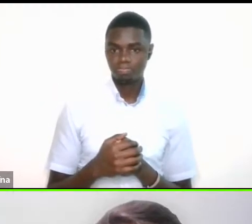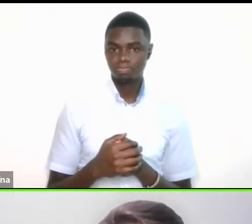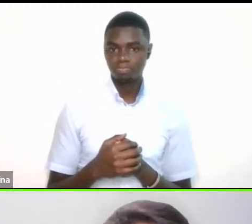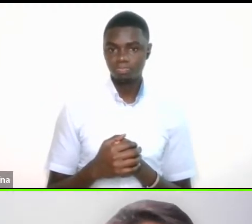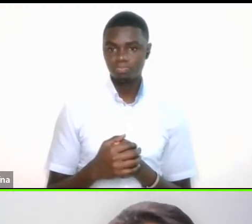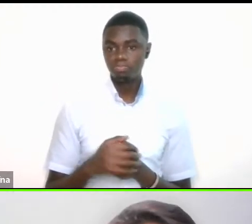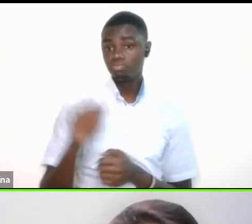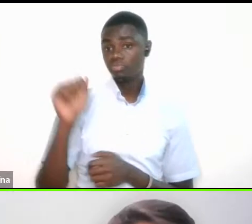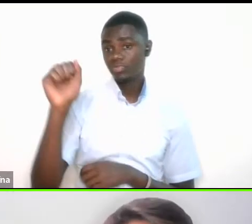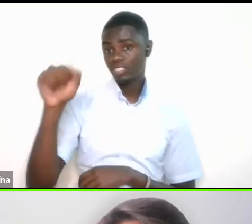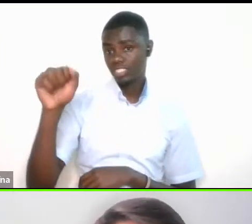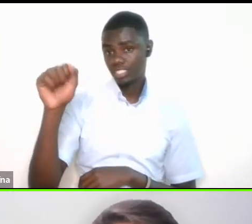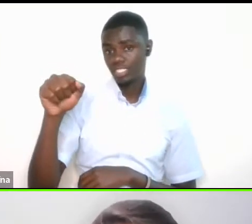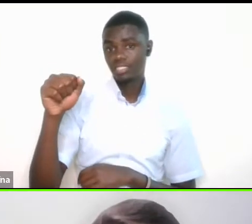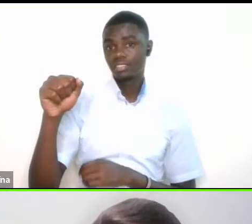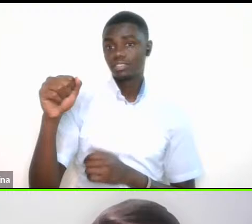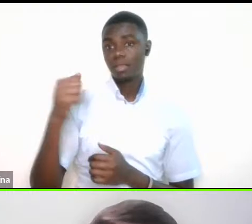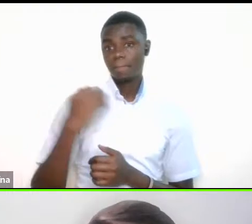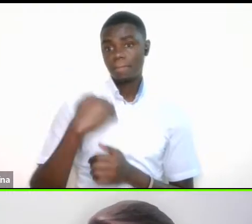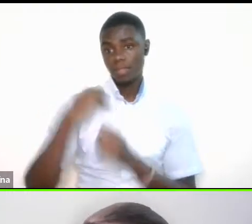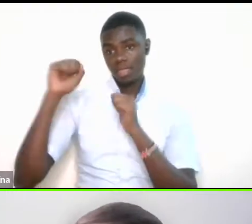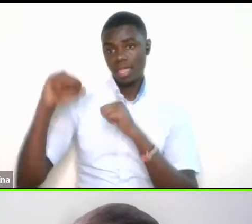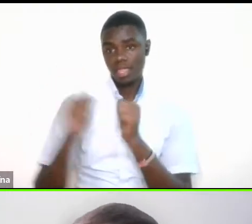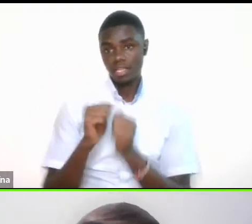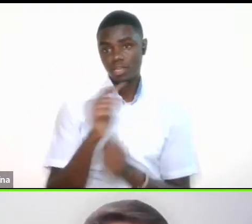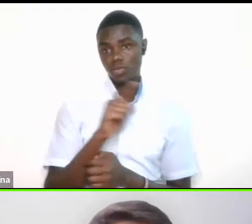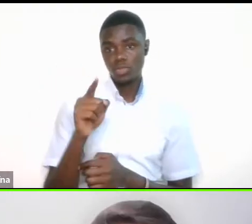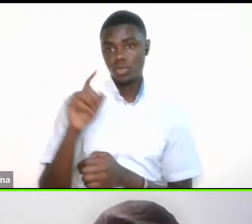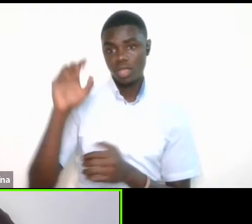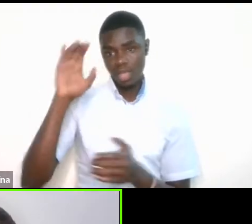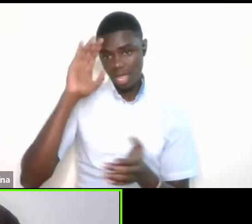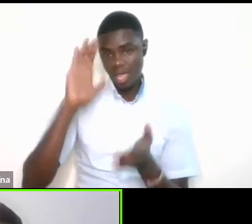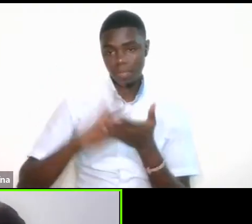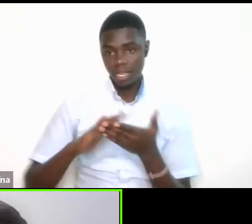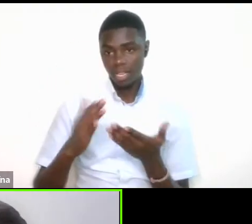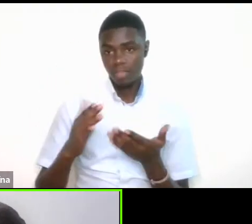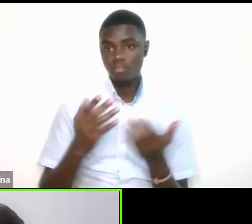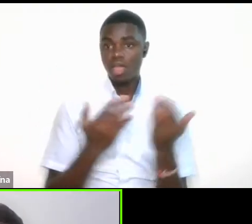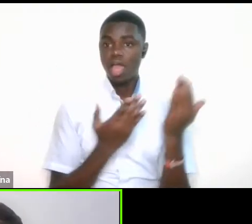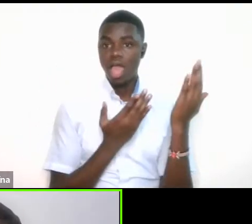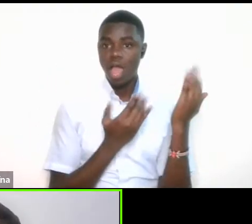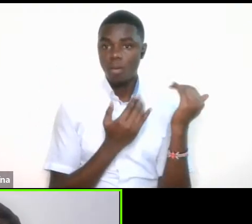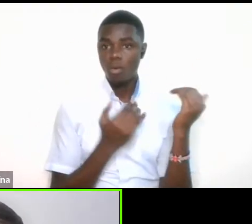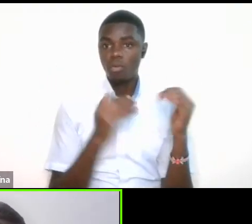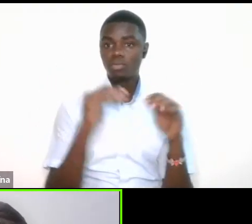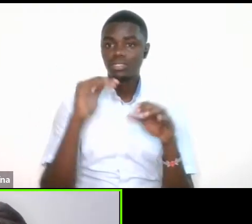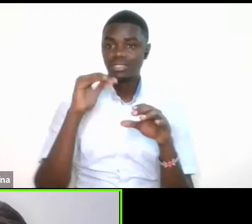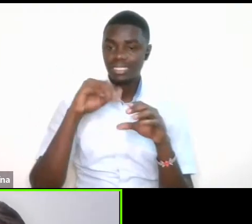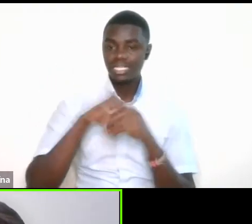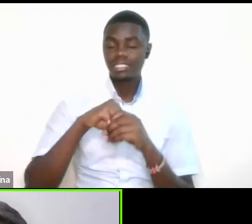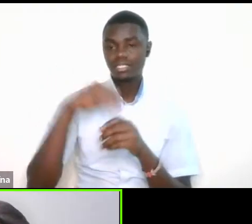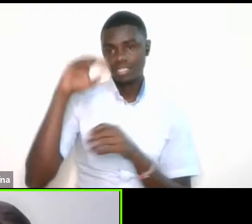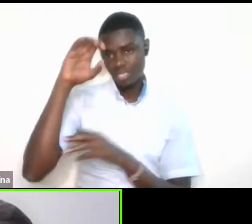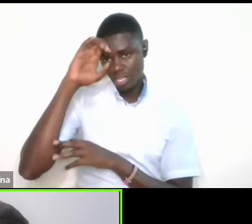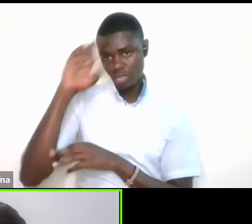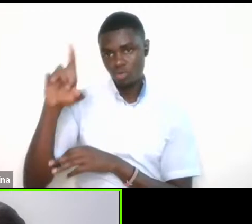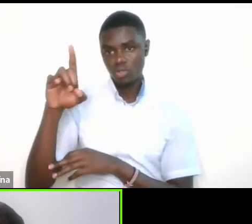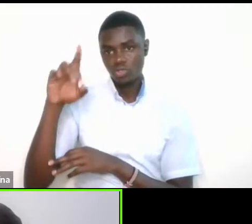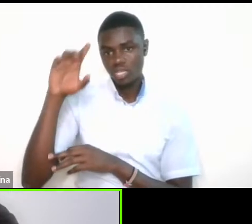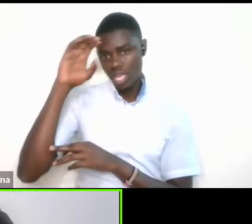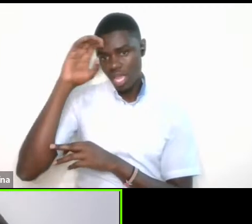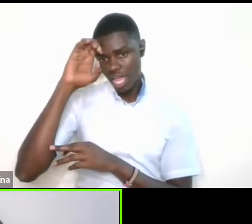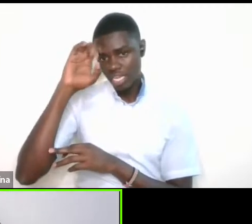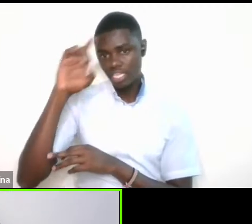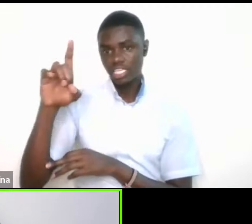Yes, and I do agree with you, and I believe that our hope is education, and the education based in love, as